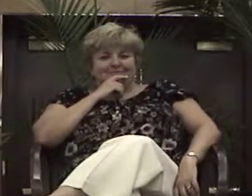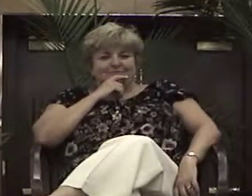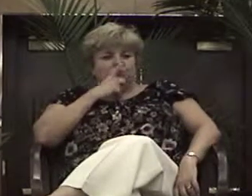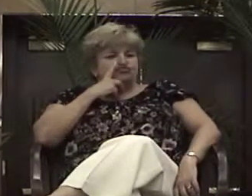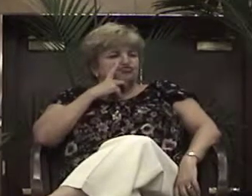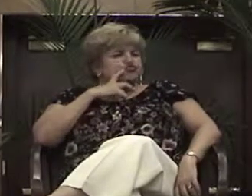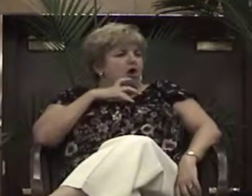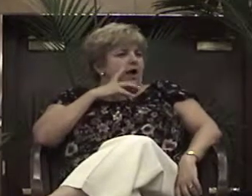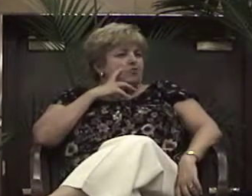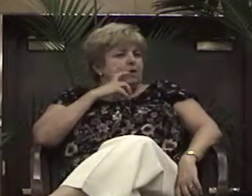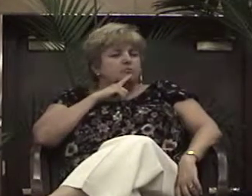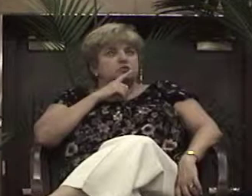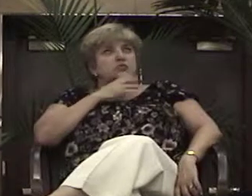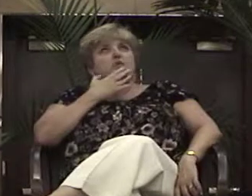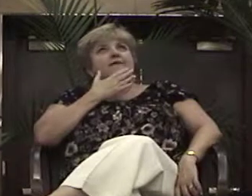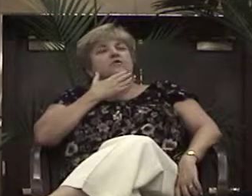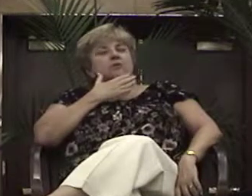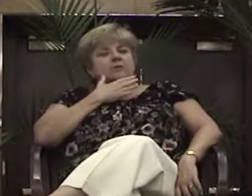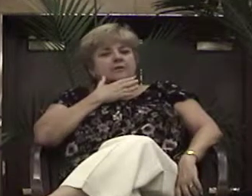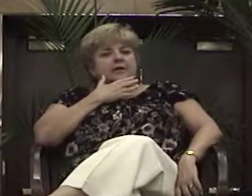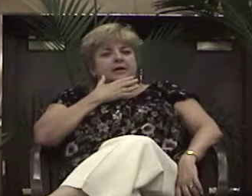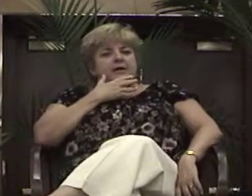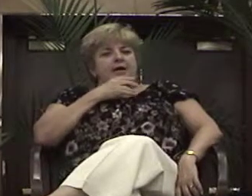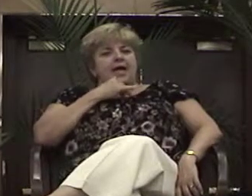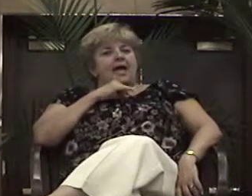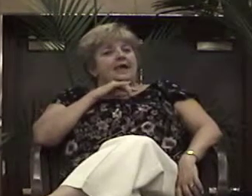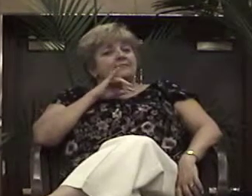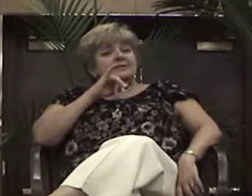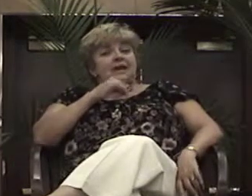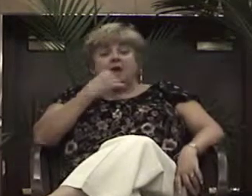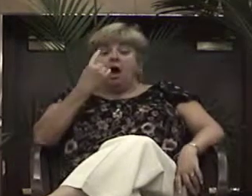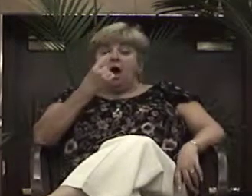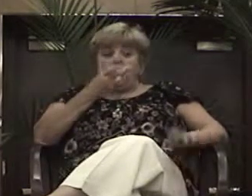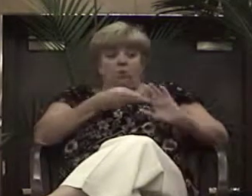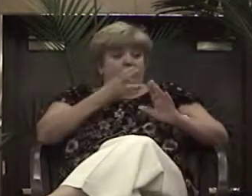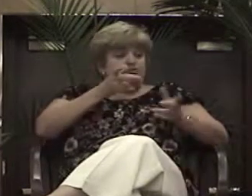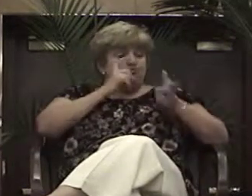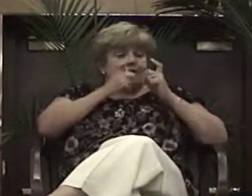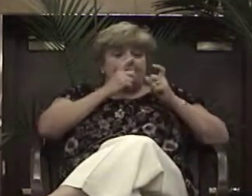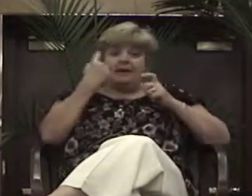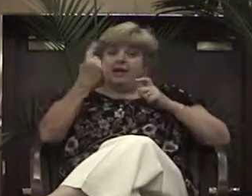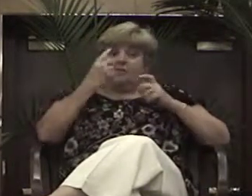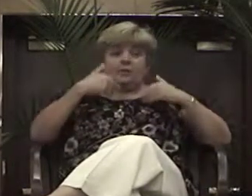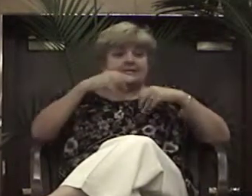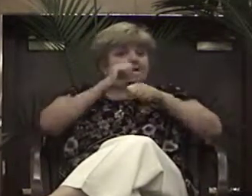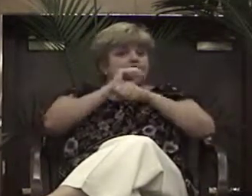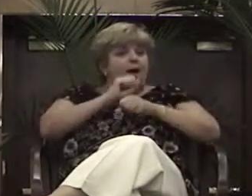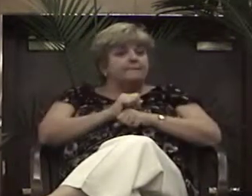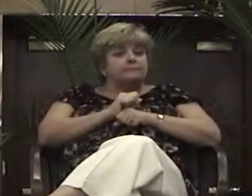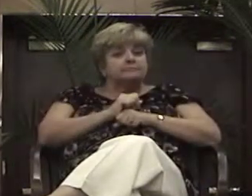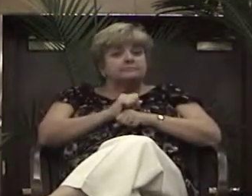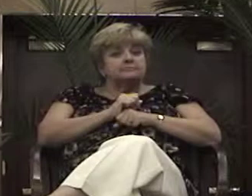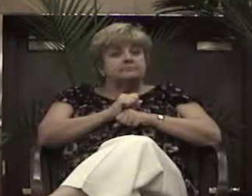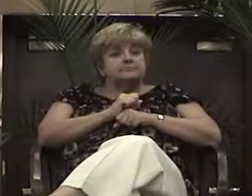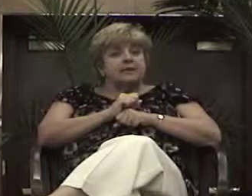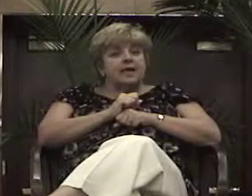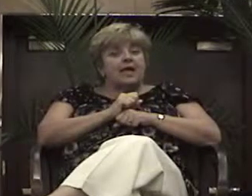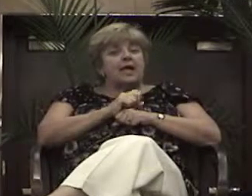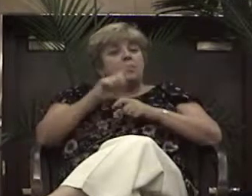And I stayed there because I've always had a job ever since I quit drinking, and the companies I've owned or managed where I can take as much time off as I want. So I